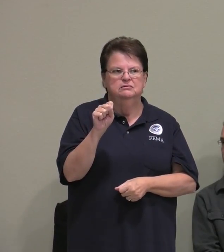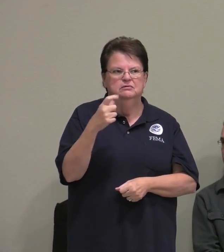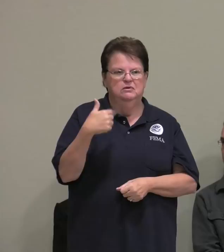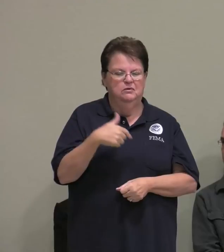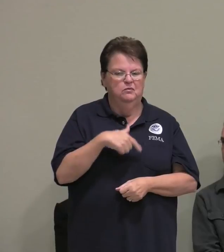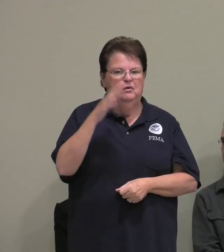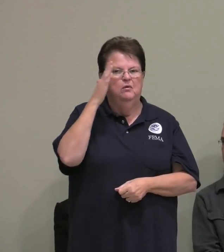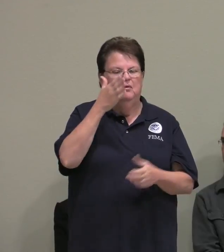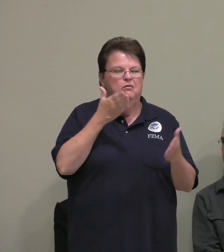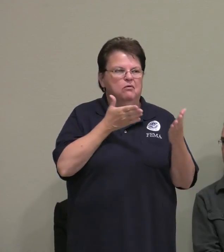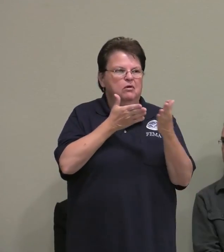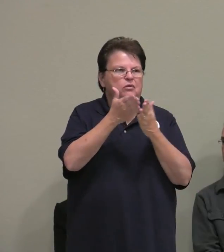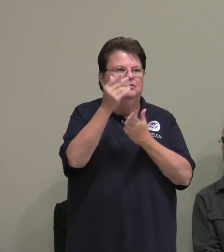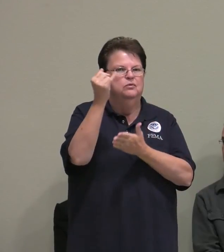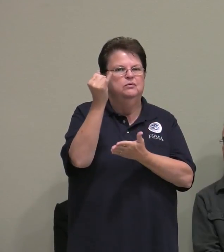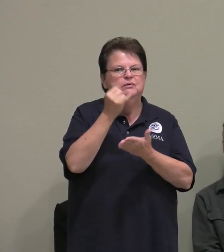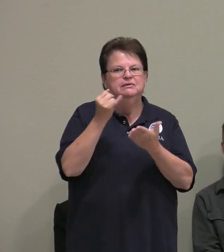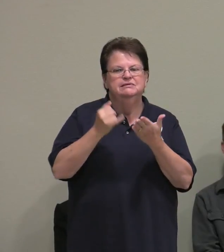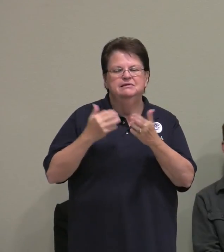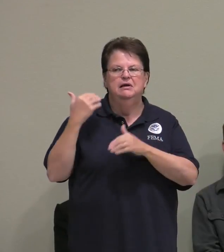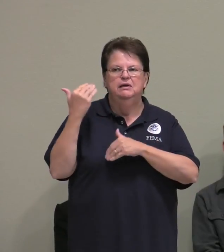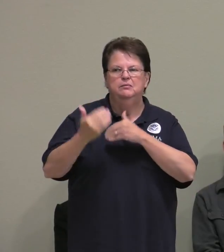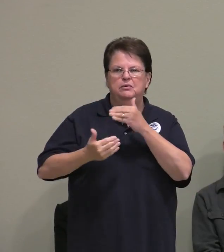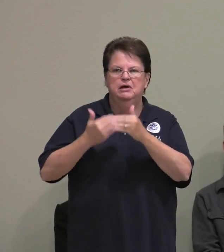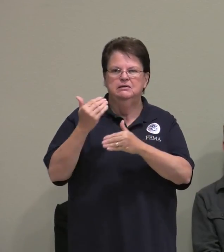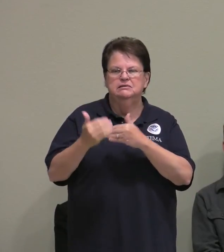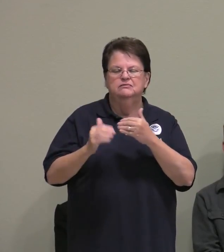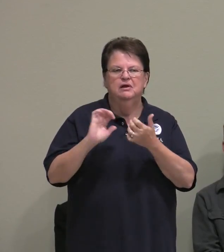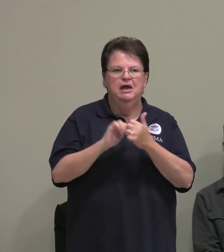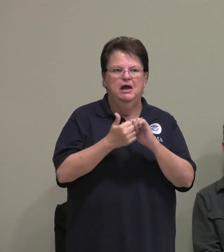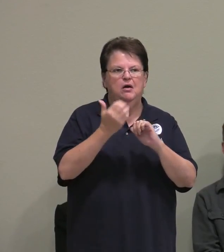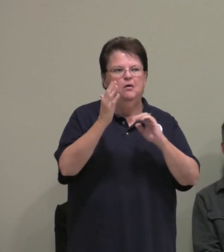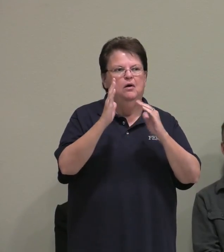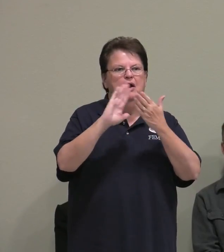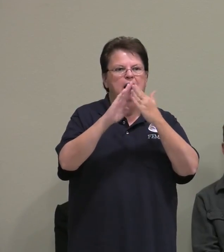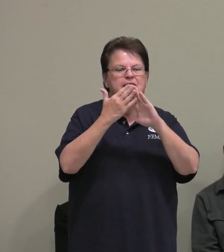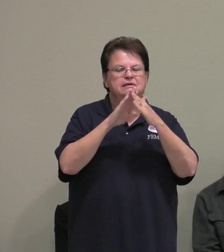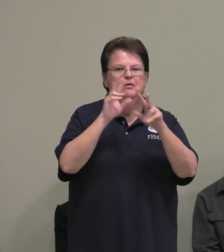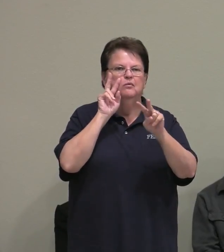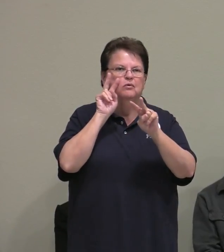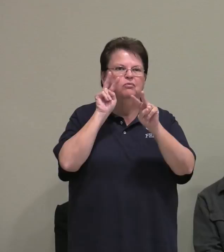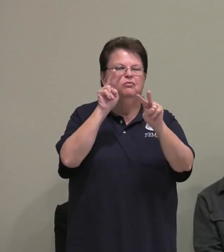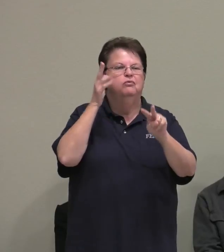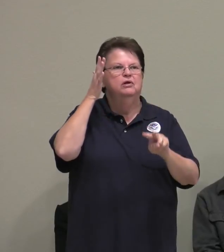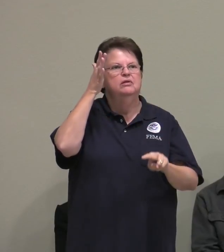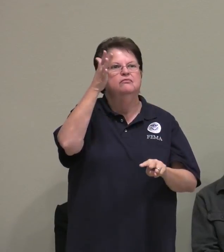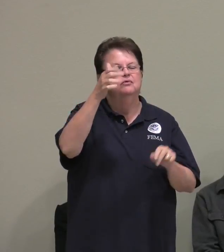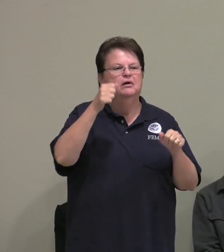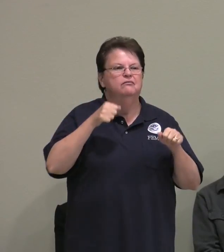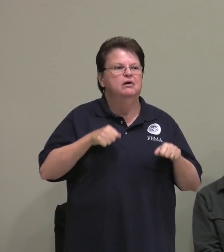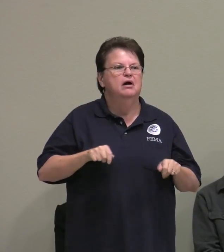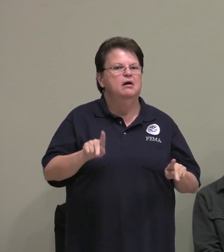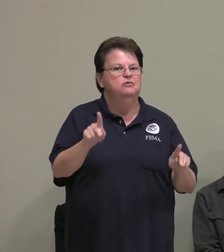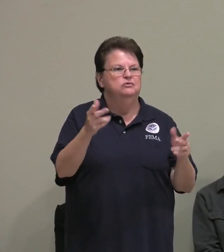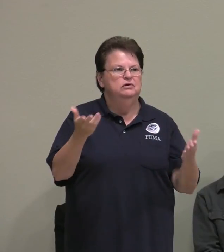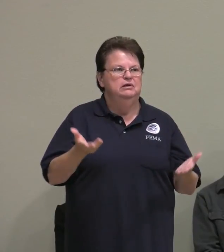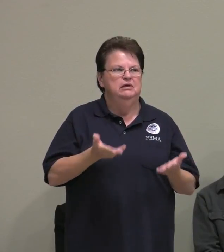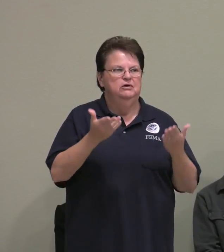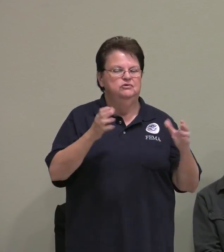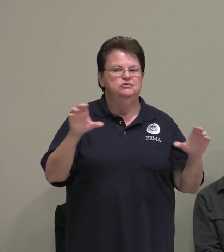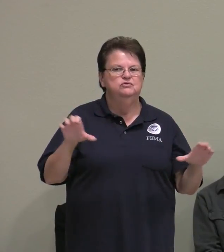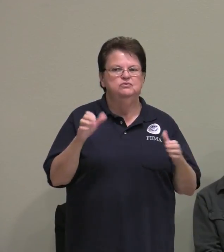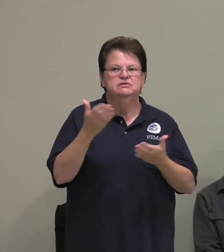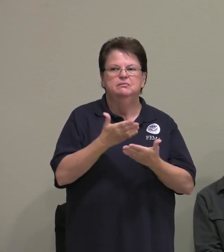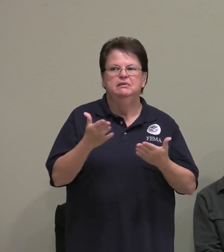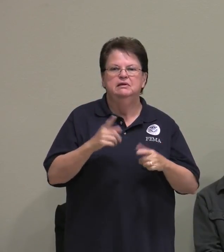we are going to go through a design process for how our town is going to look in the future. We have an opportunity here to do some